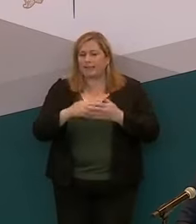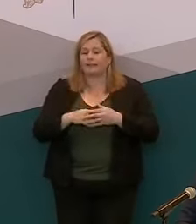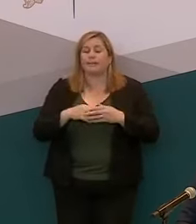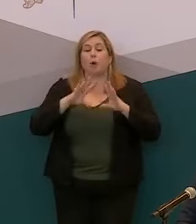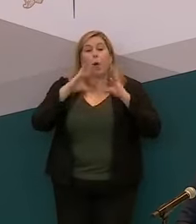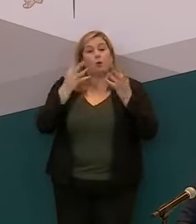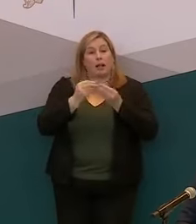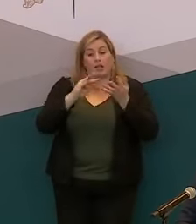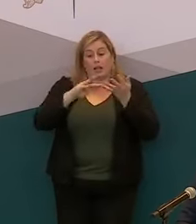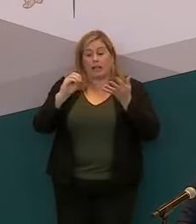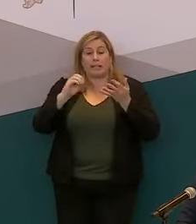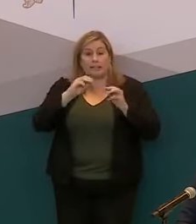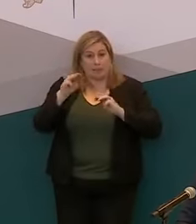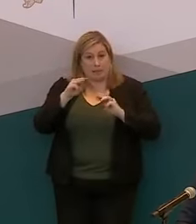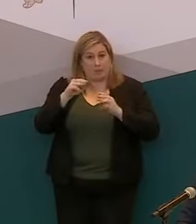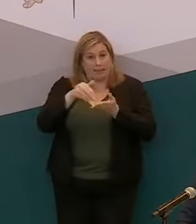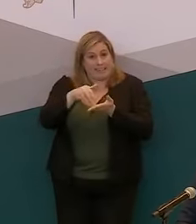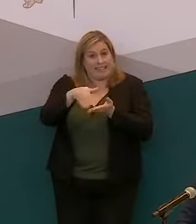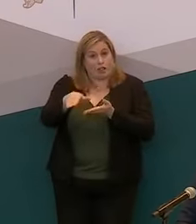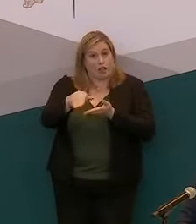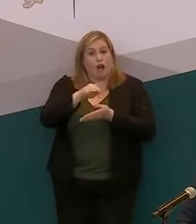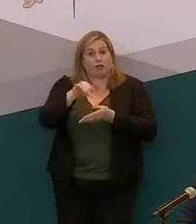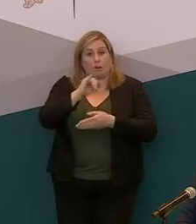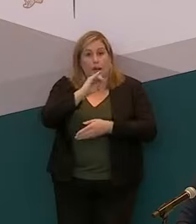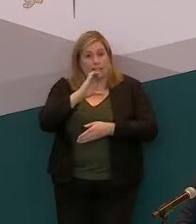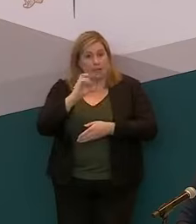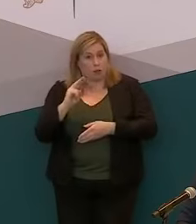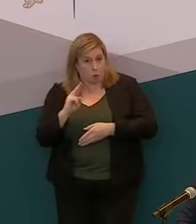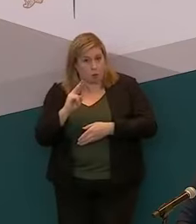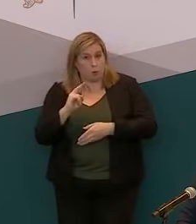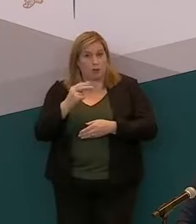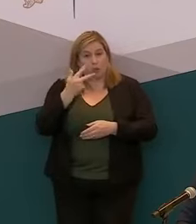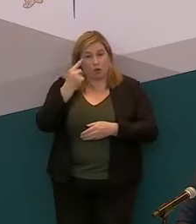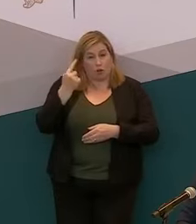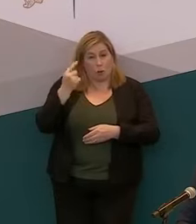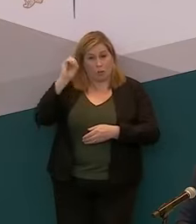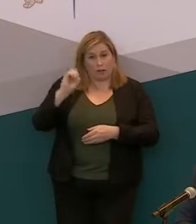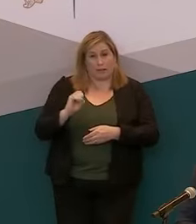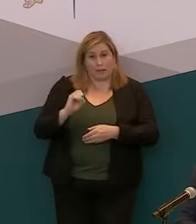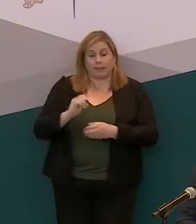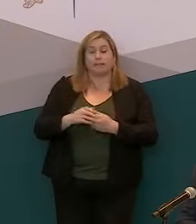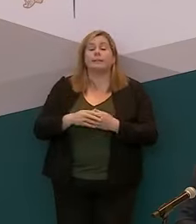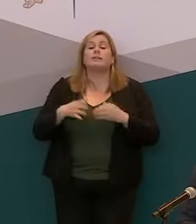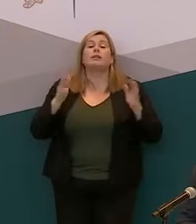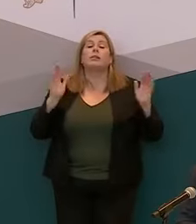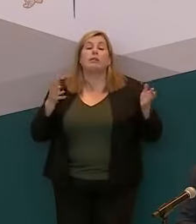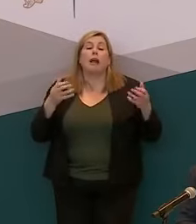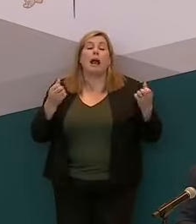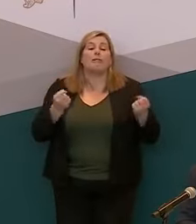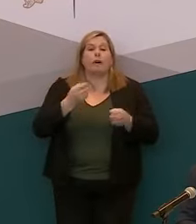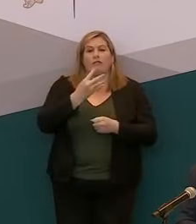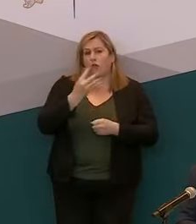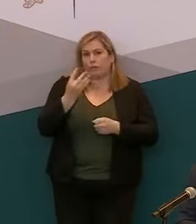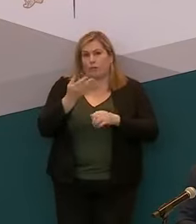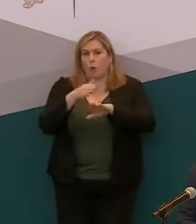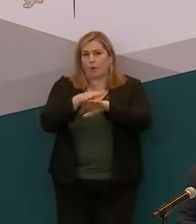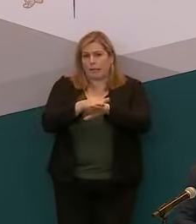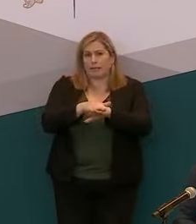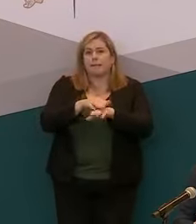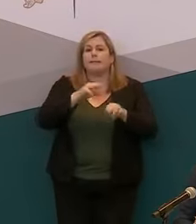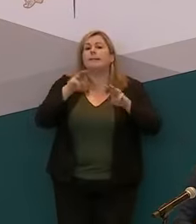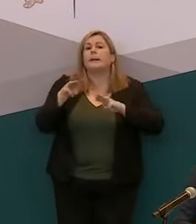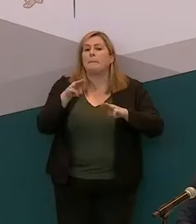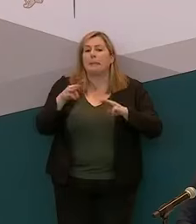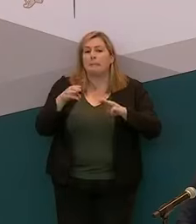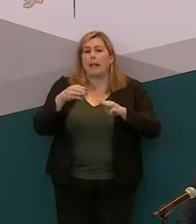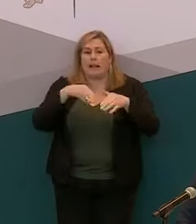discharged now. That's 31% from intensive care units. There have, as I've said, been 44 deaths in people who were admitted